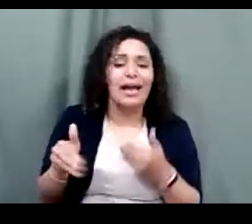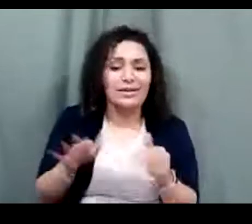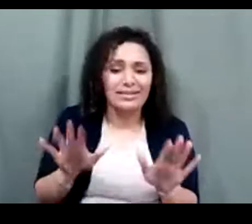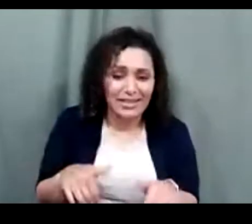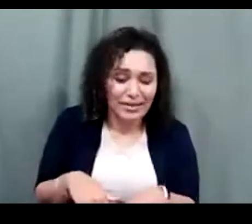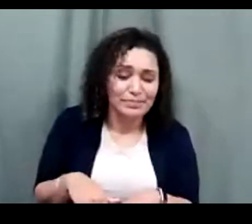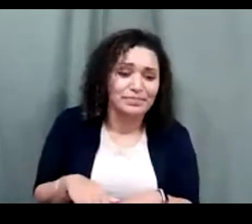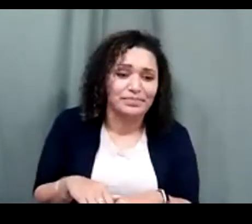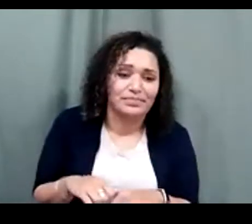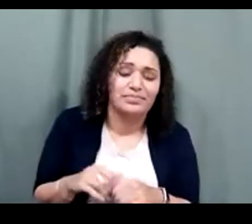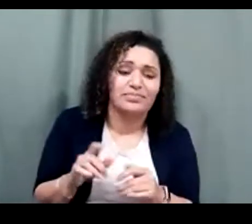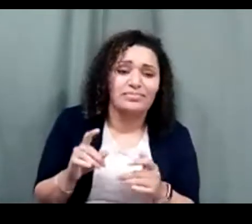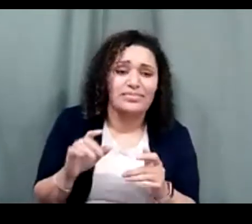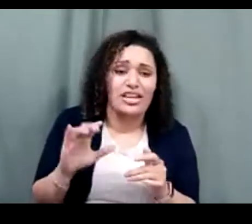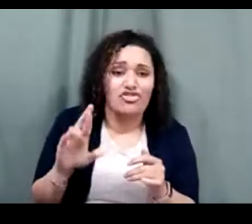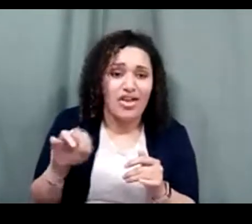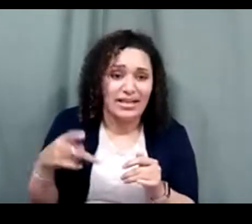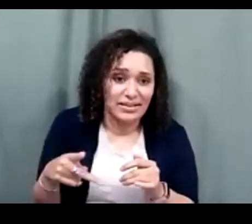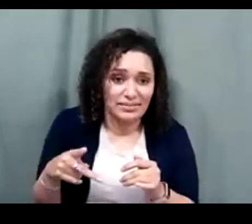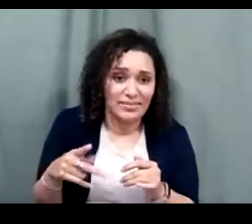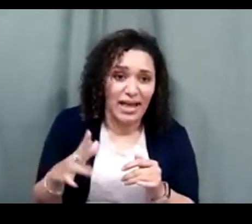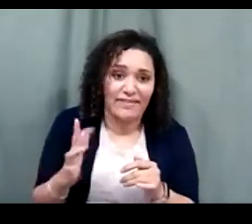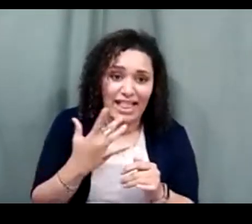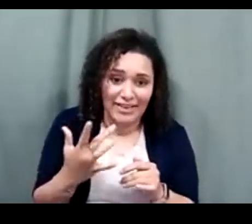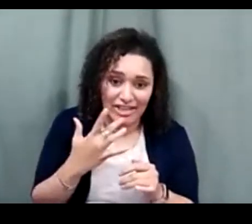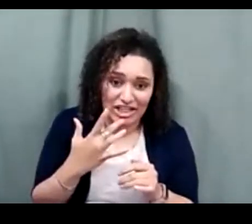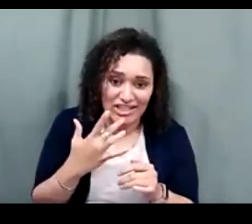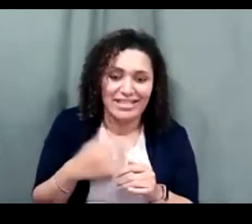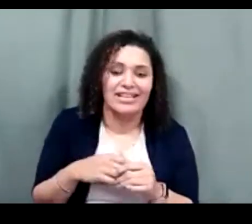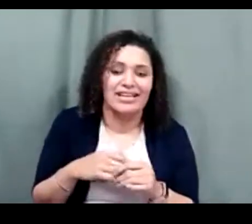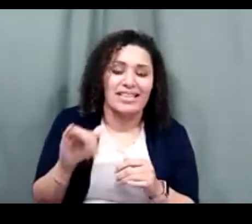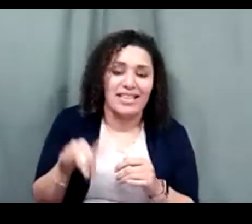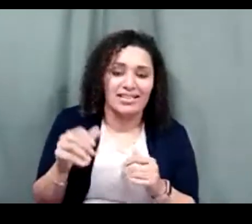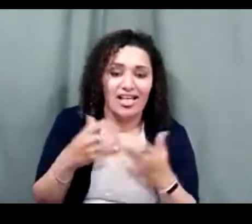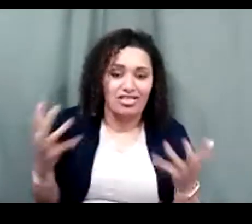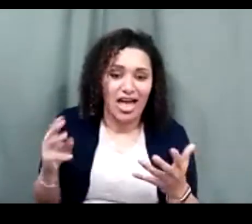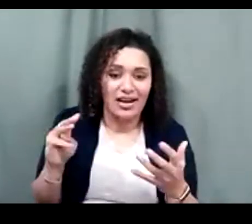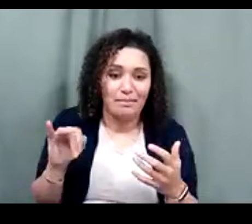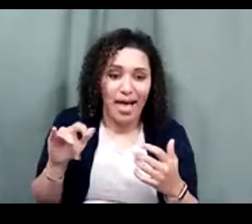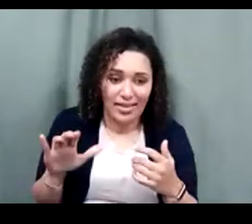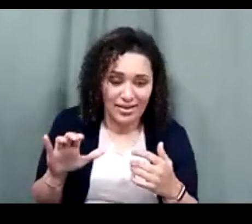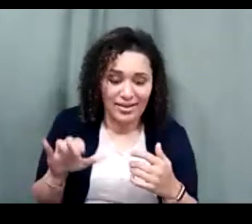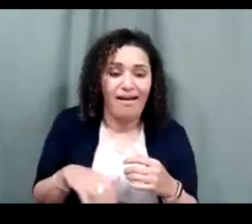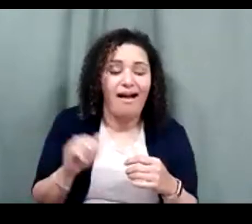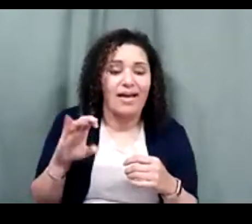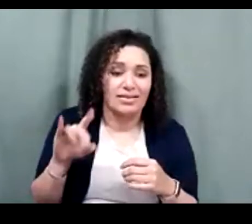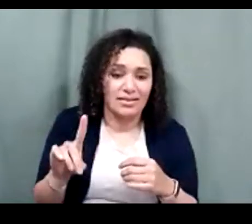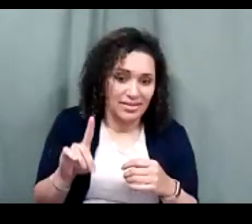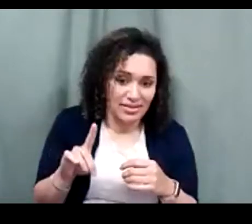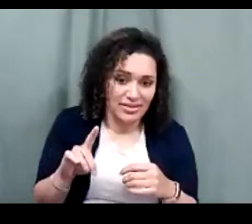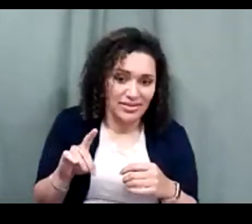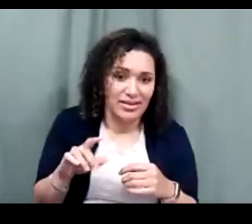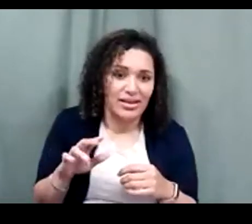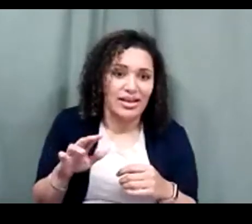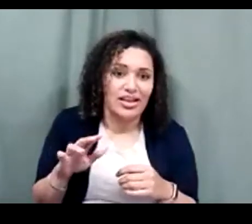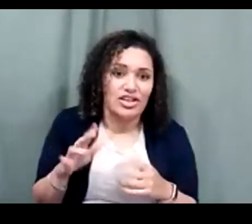that really kind of crisp flavor, that's a lot of malic acid. And so for a lot of white wines, we want to keep that. So